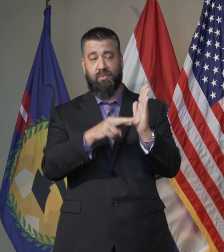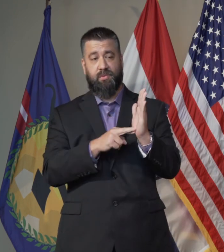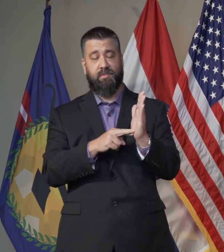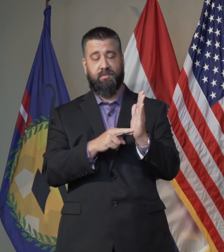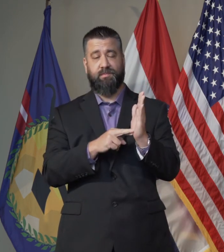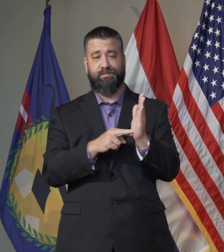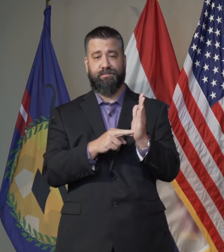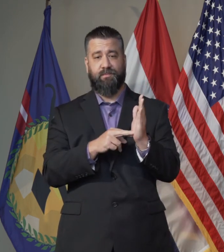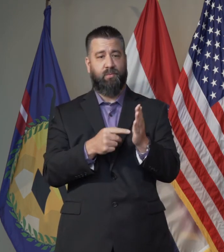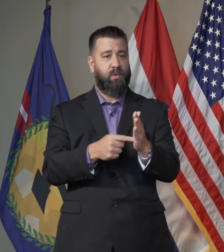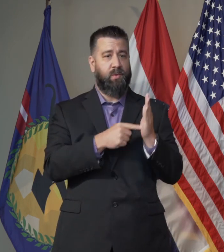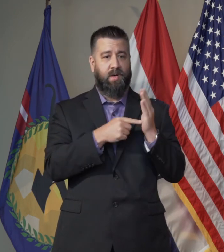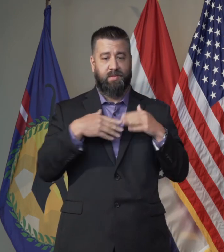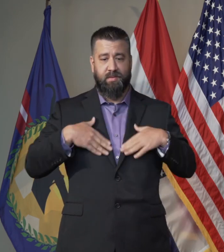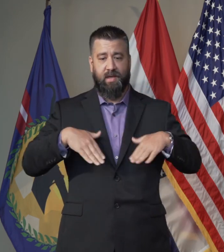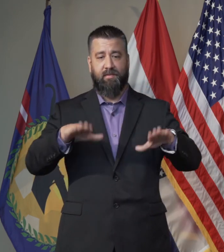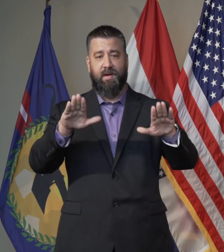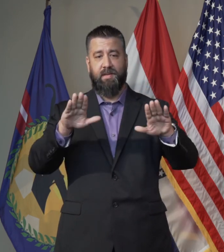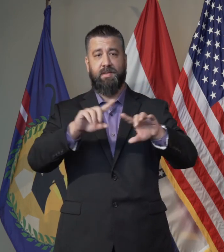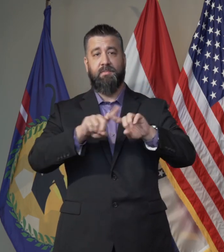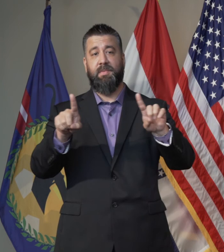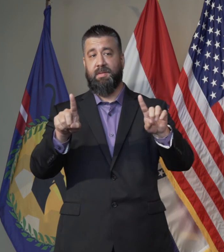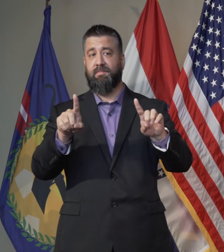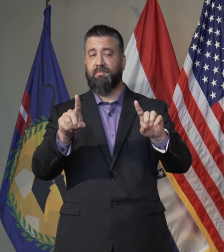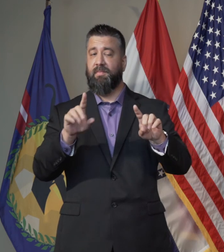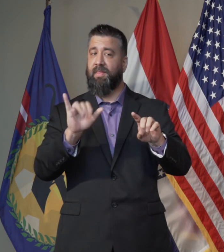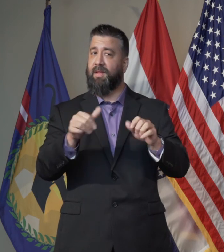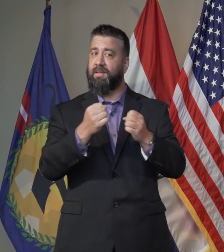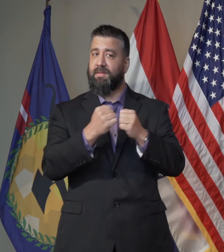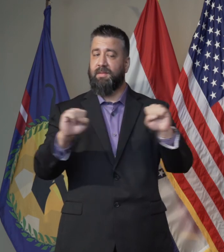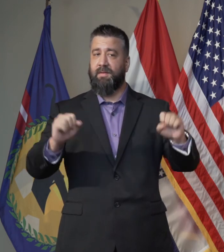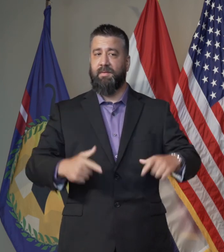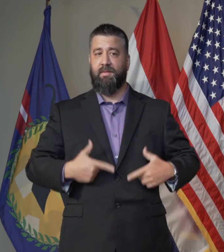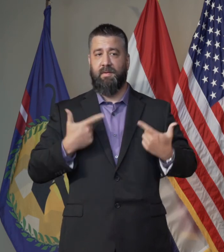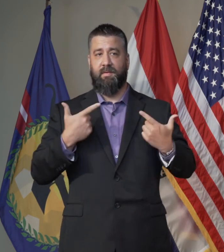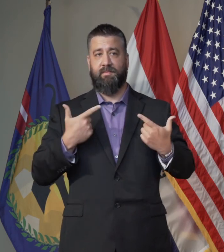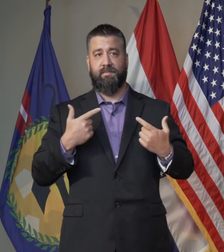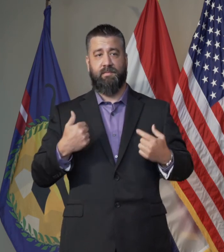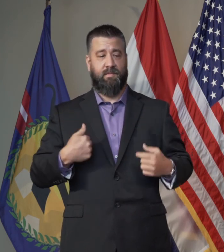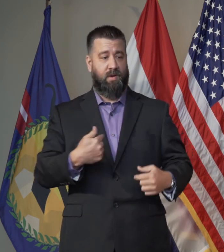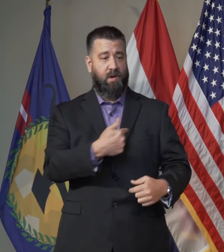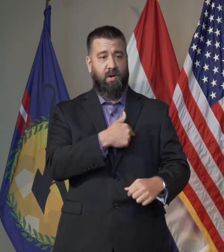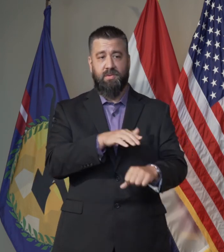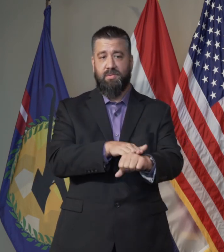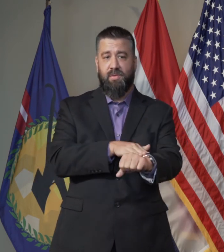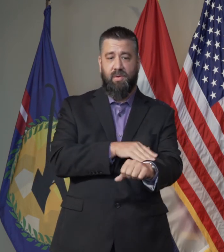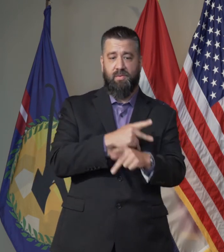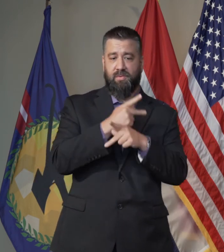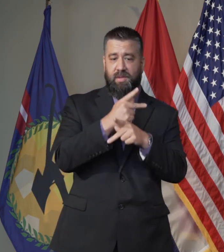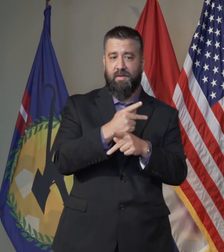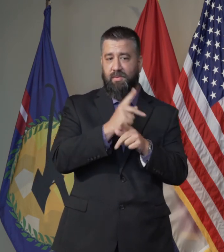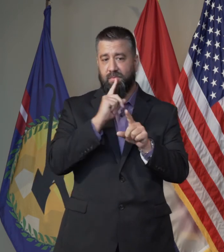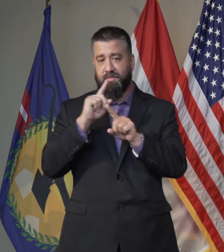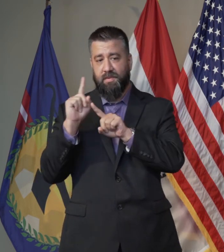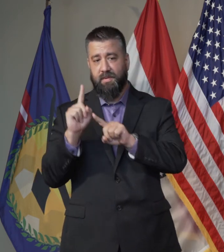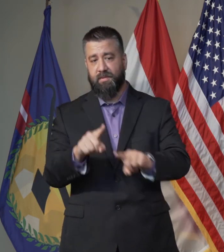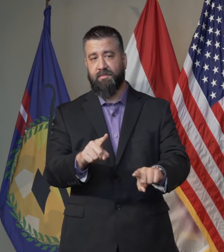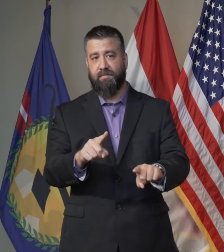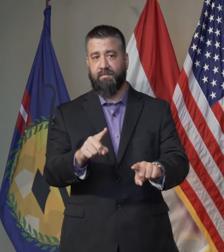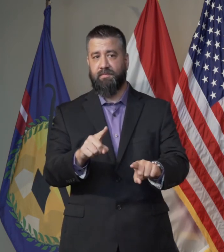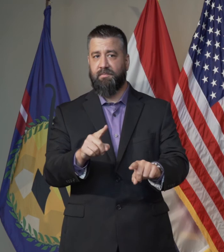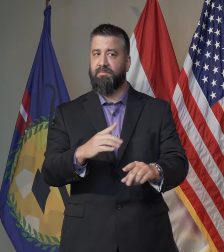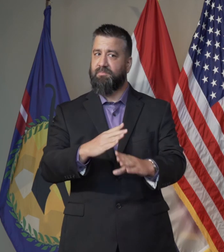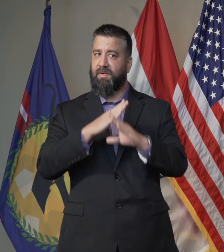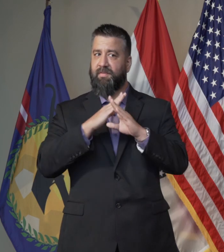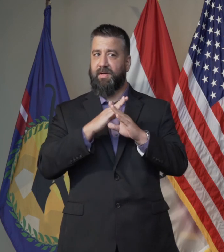they have saved lives. Our slow and cautious and responsible response has kept us from an outcome